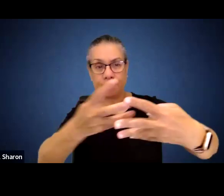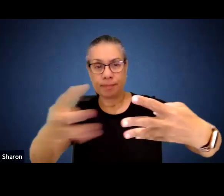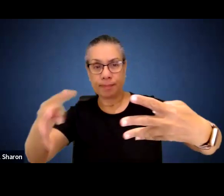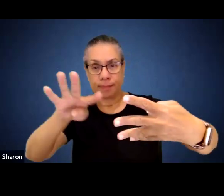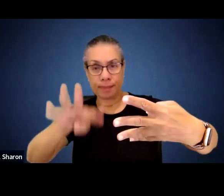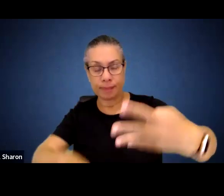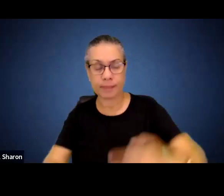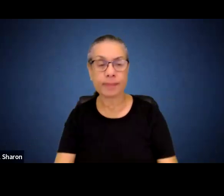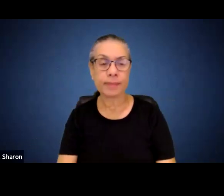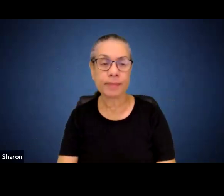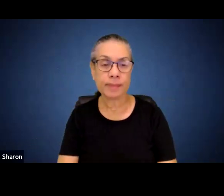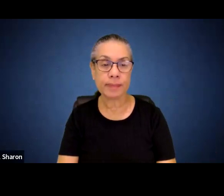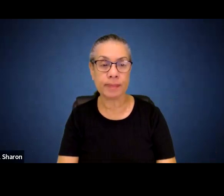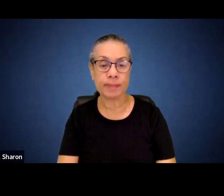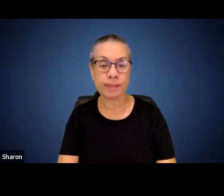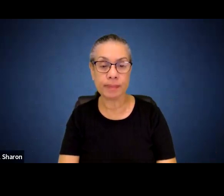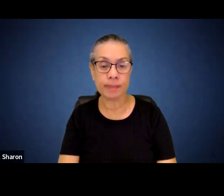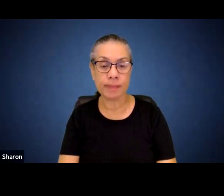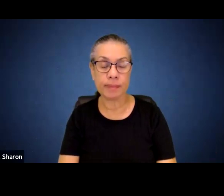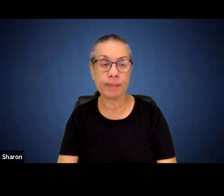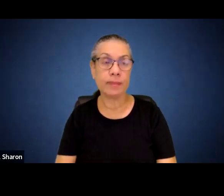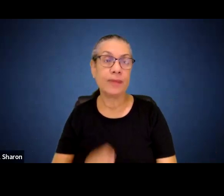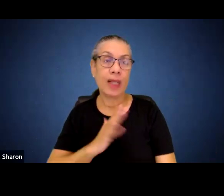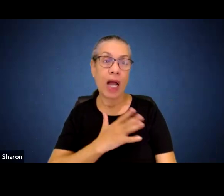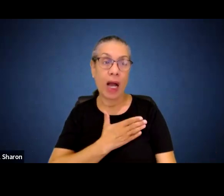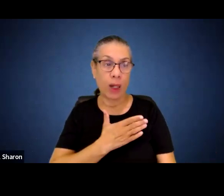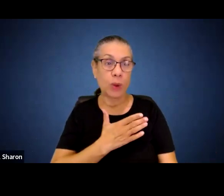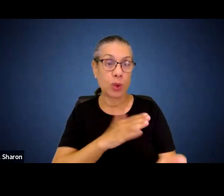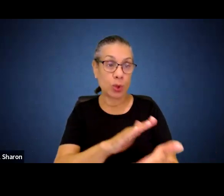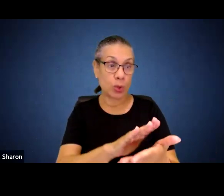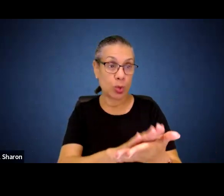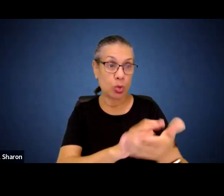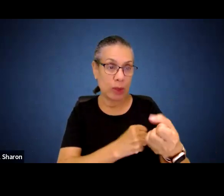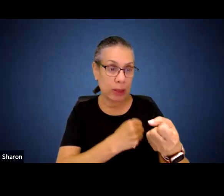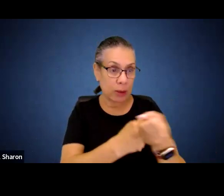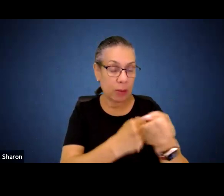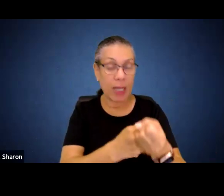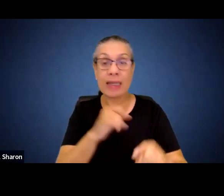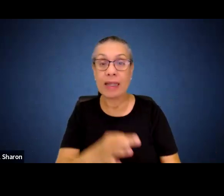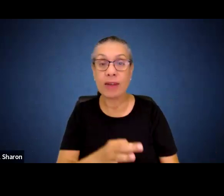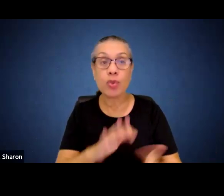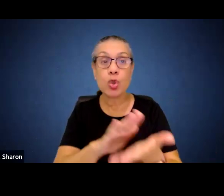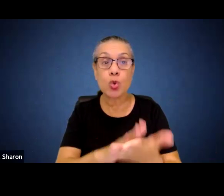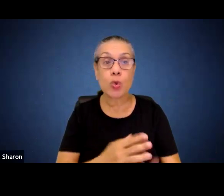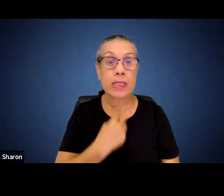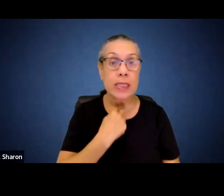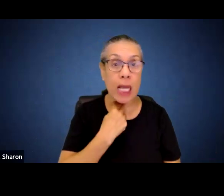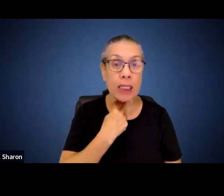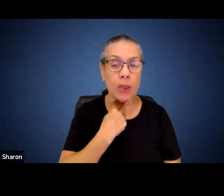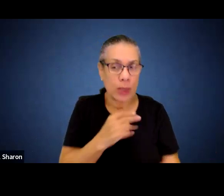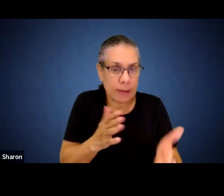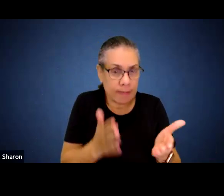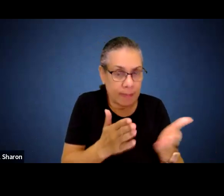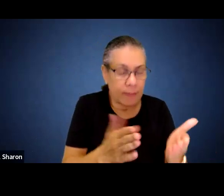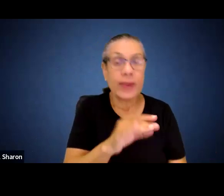We are intensifying our supports for schools that have not yet moved forward, and particularly for schools that have declined